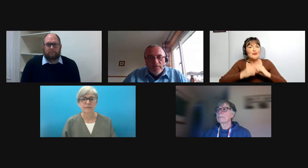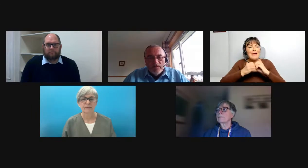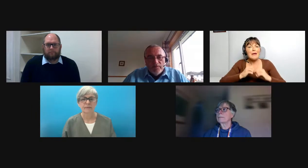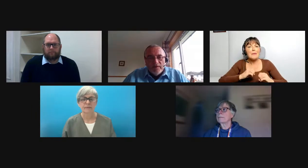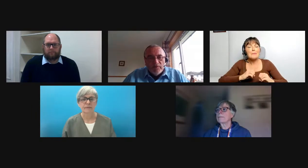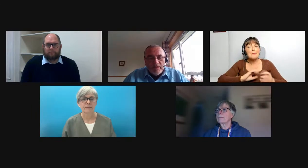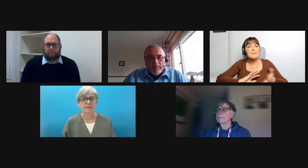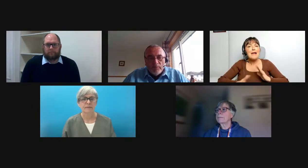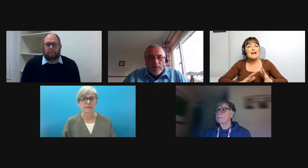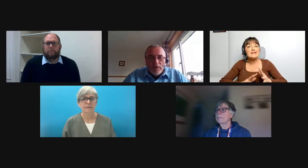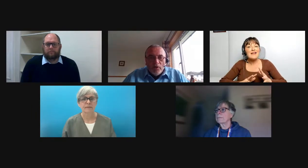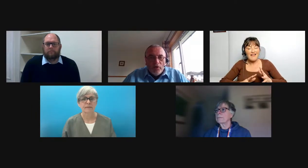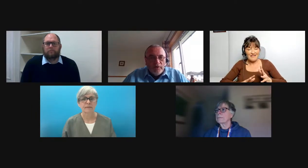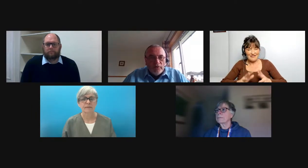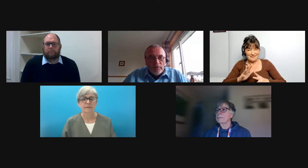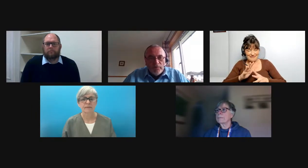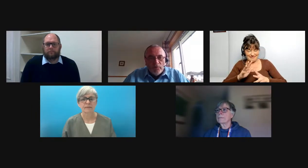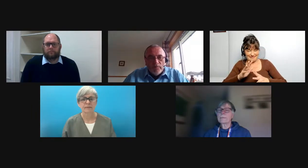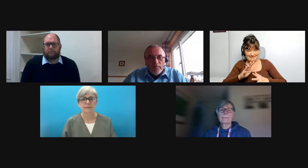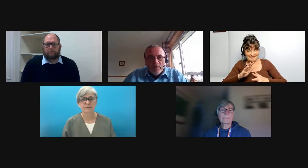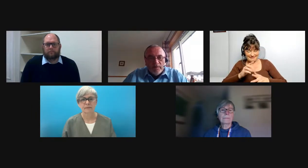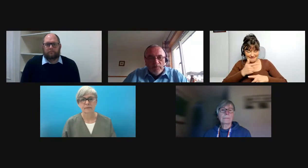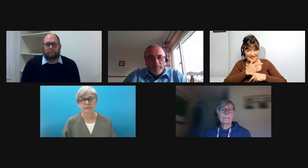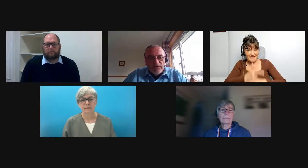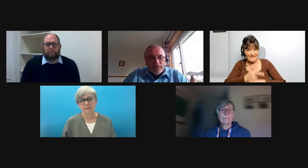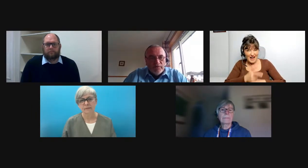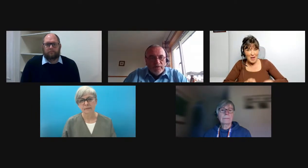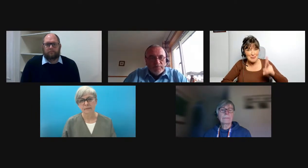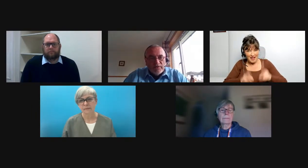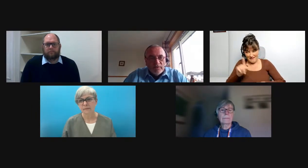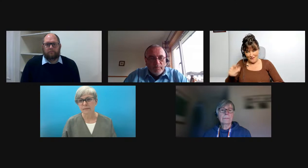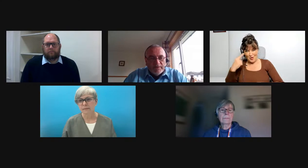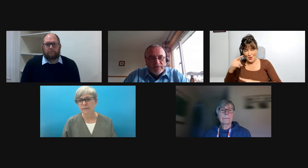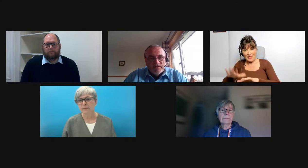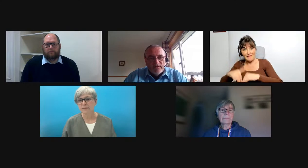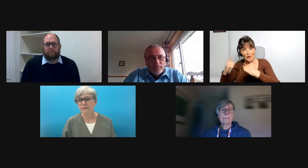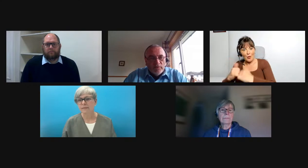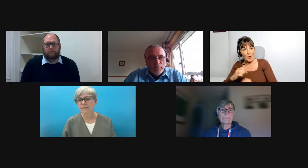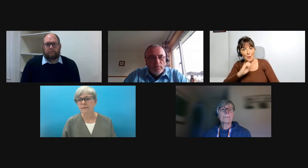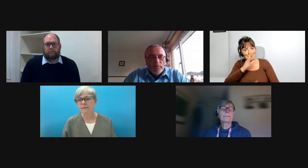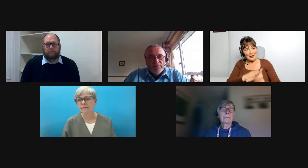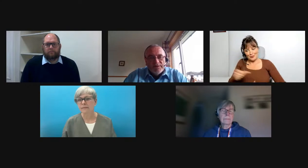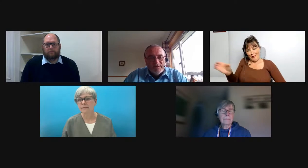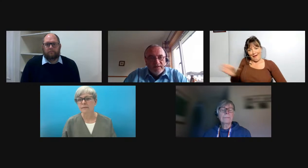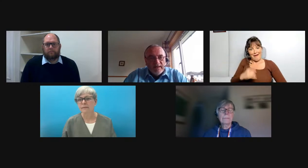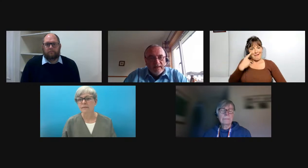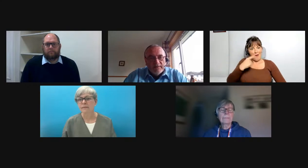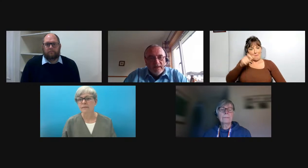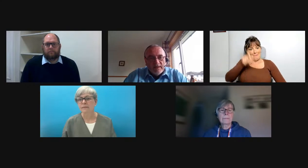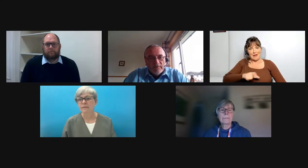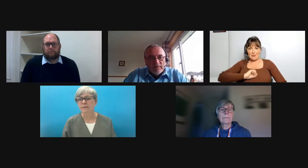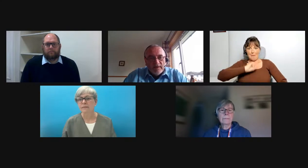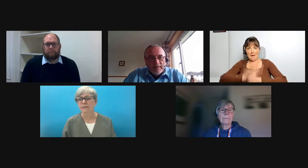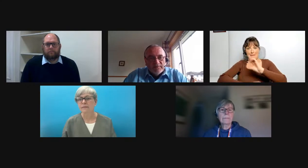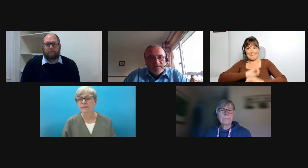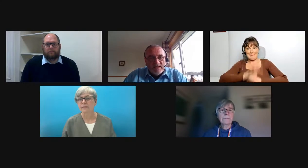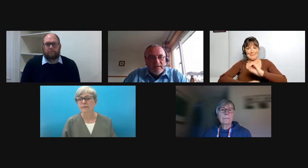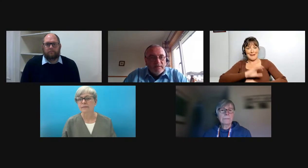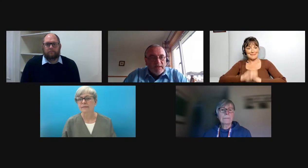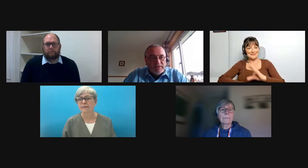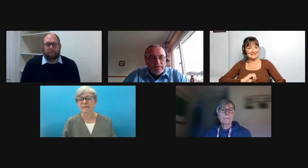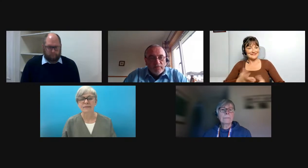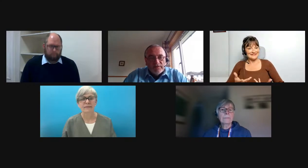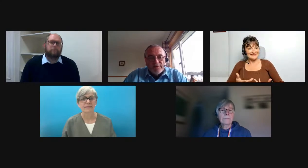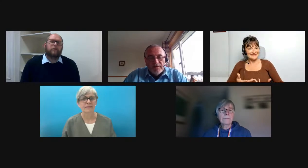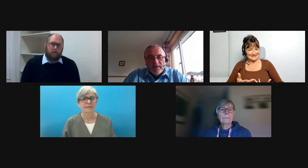BSL film clip on our youth forum, we made sure it was a young person who was